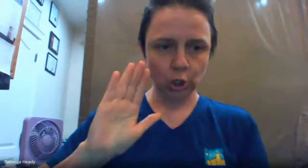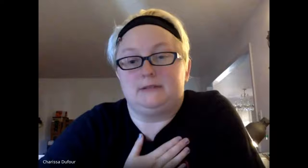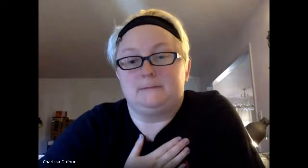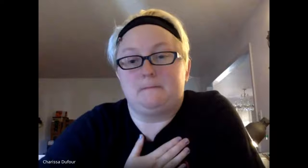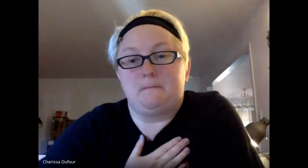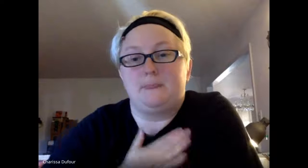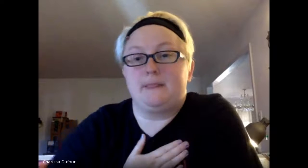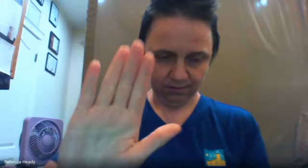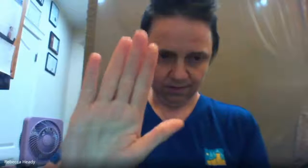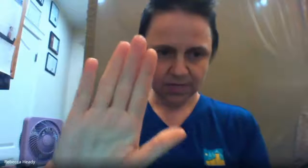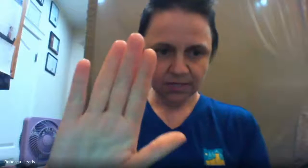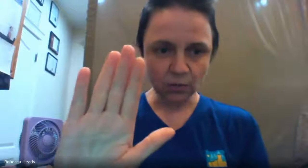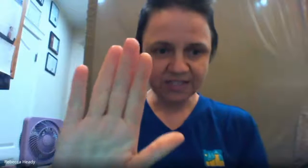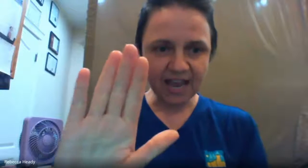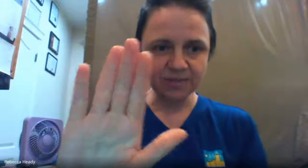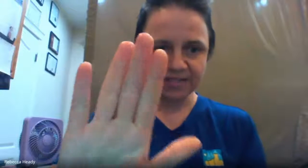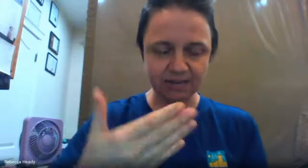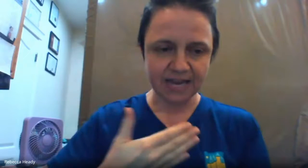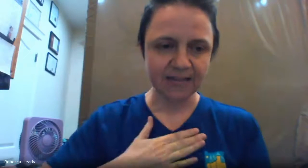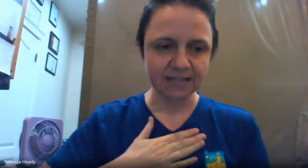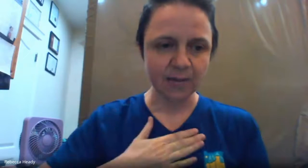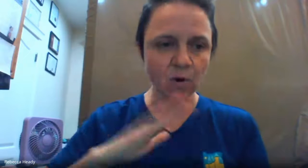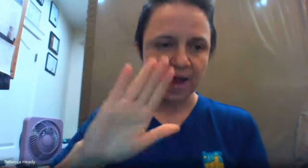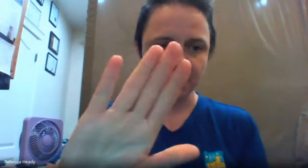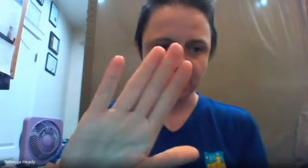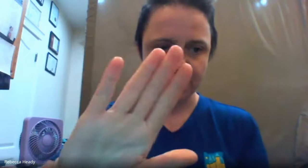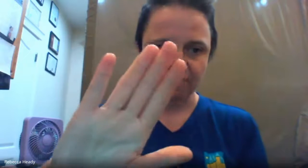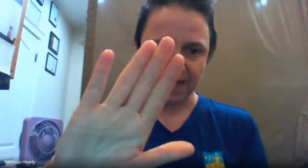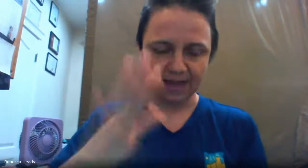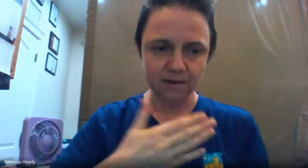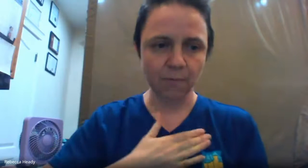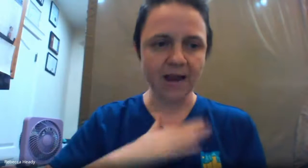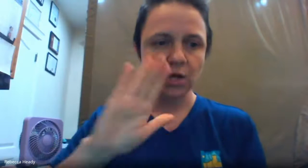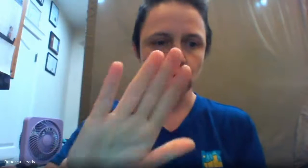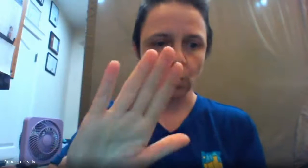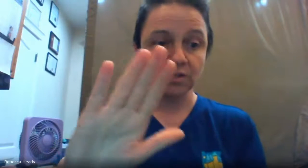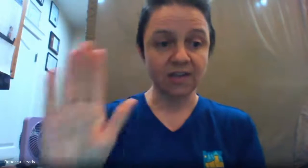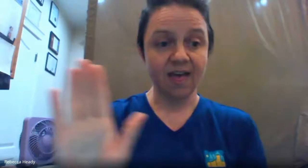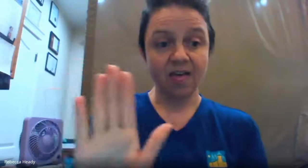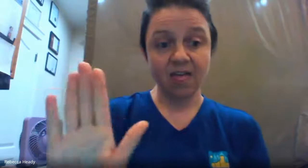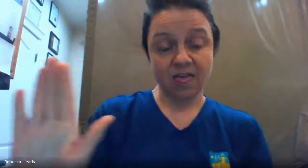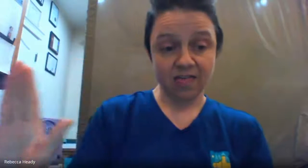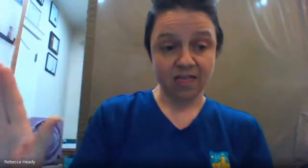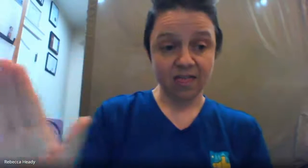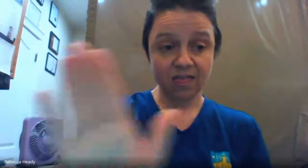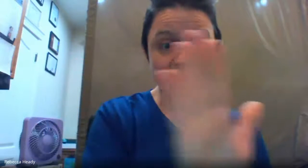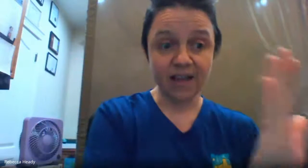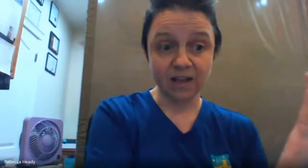yours. So take that same pronoun and just make it flat handed. Mine, yours, like yours as in